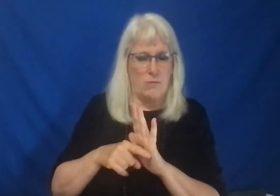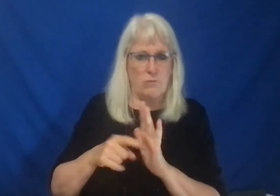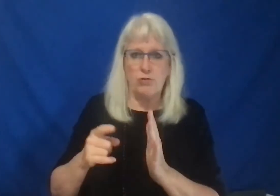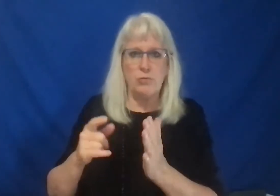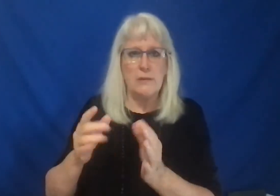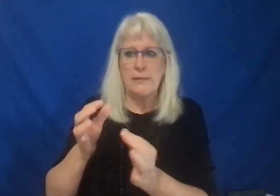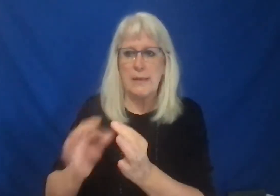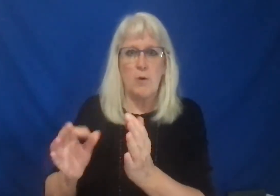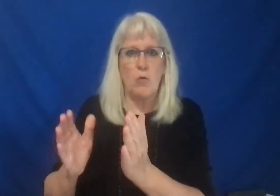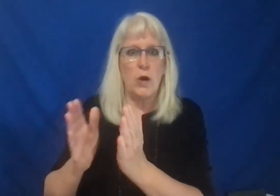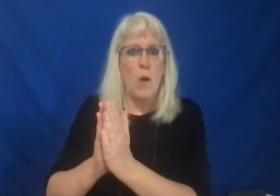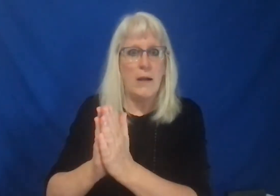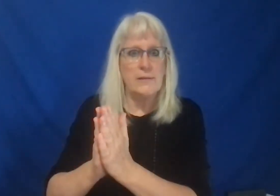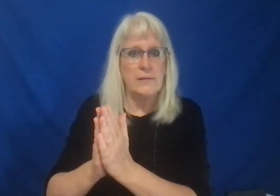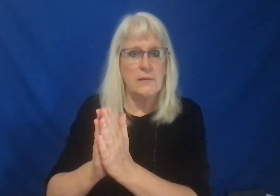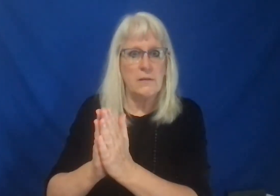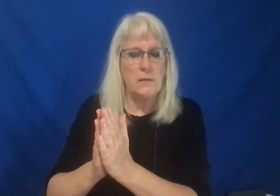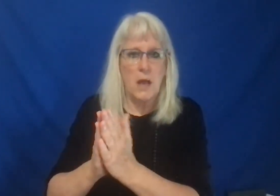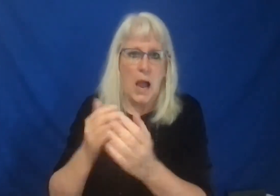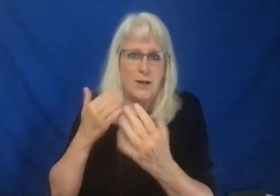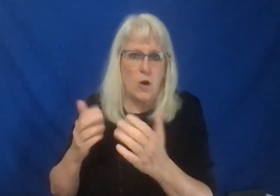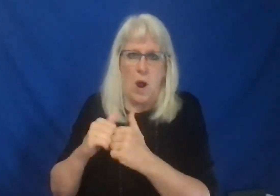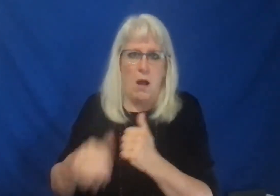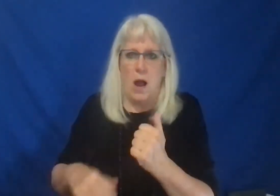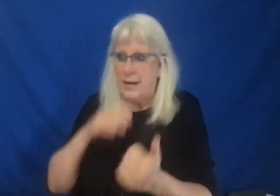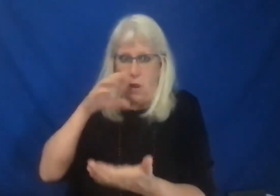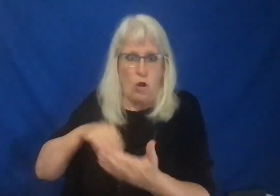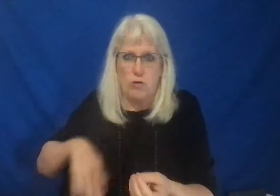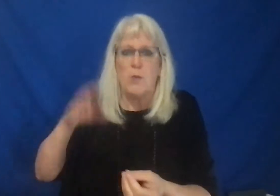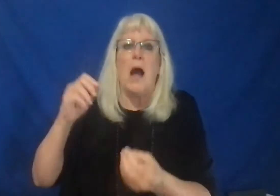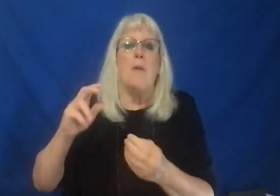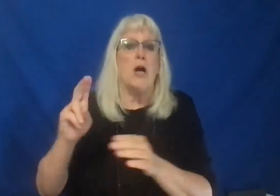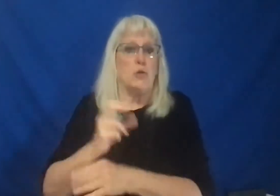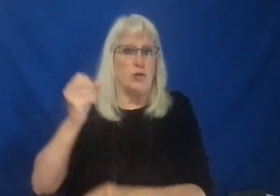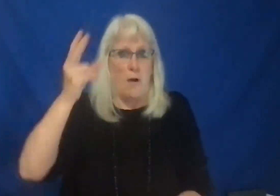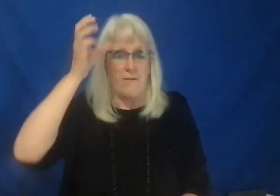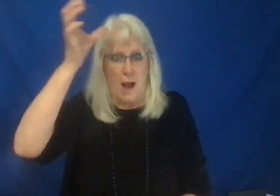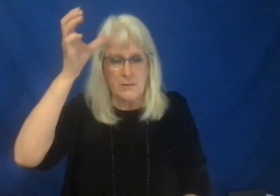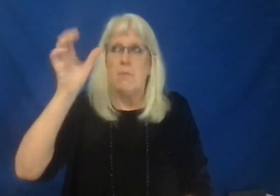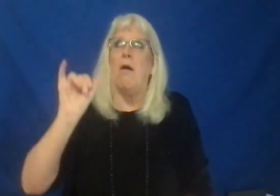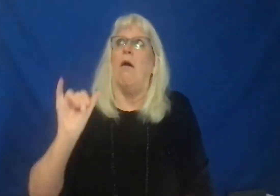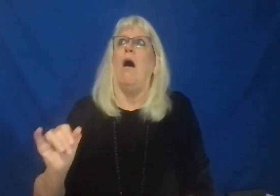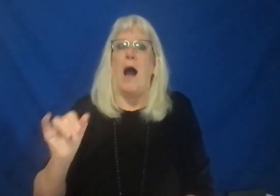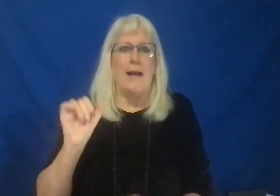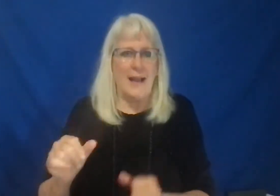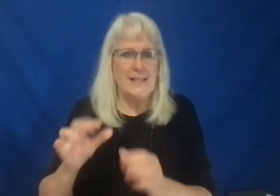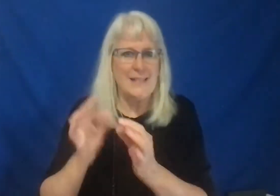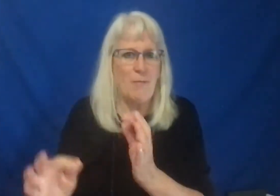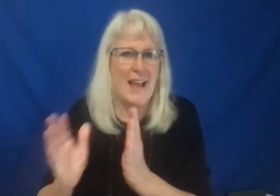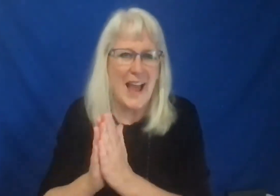without using one of the 12 concepts of service. You know, it's a mental construct for me that allows me to have a